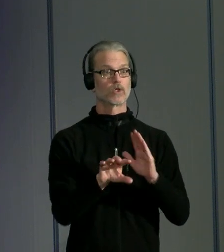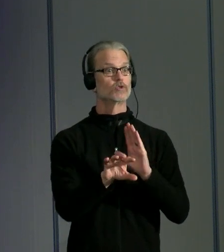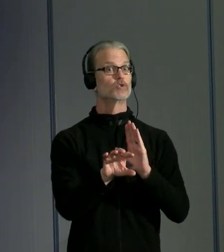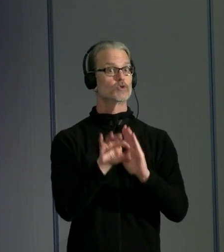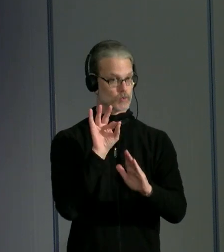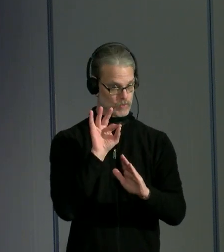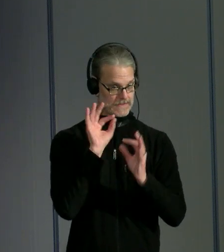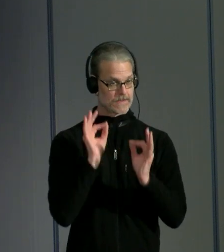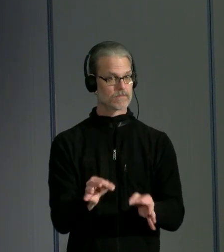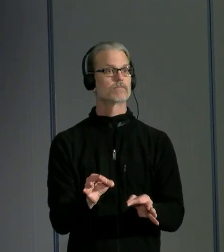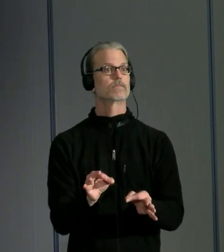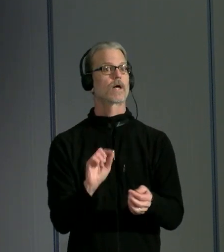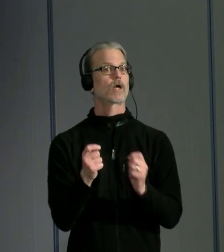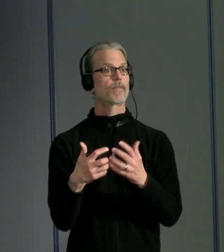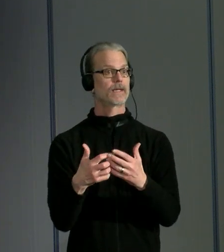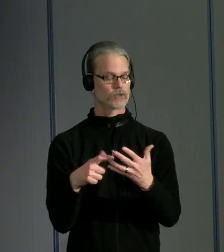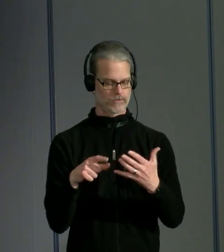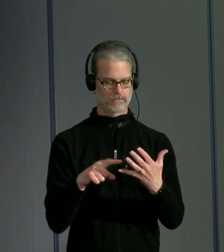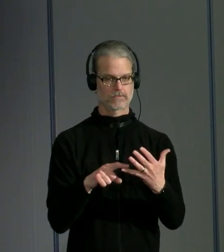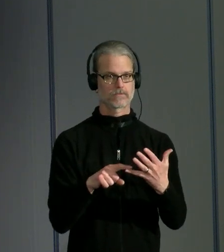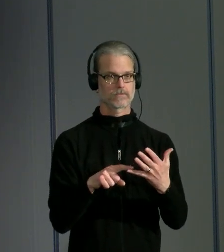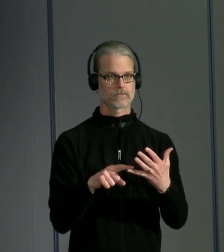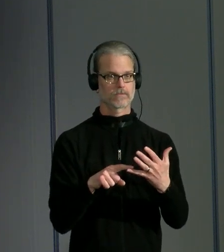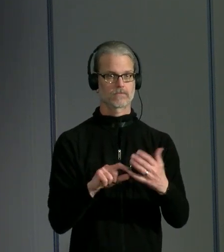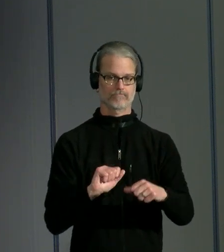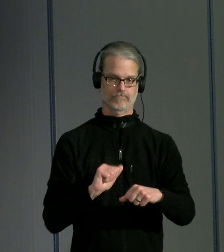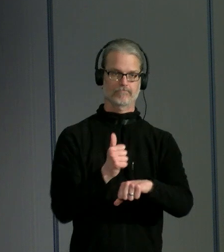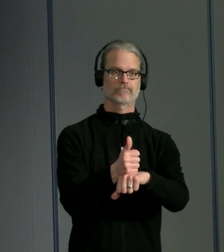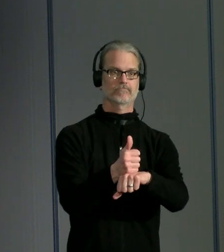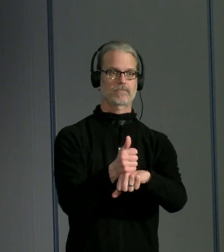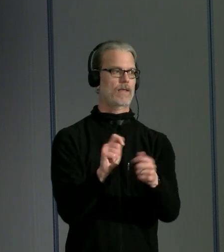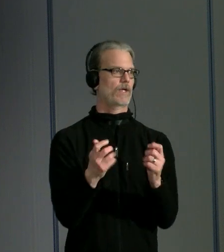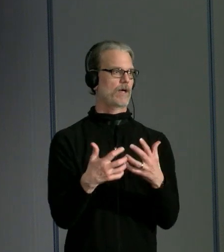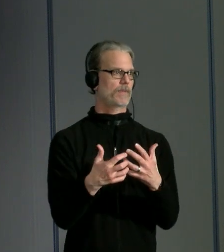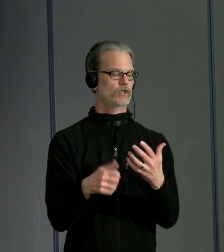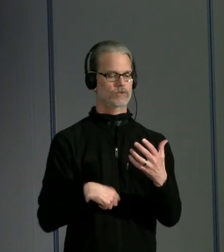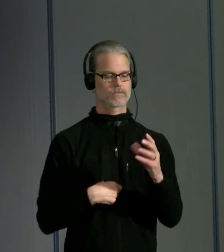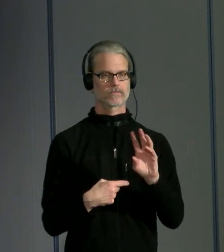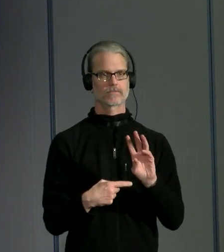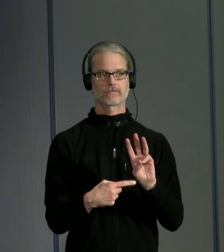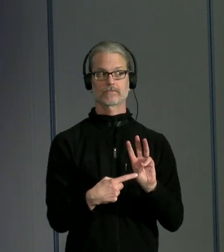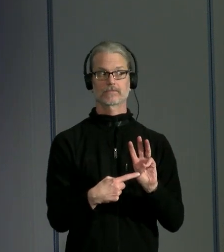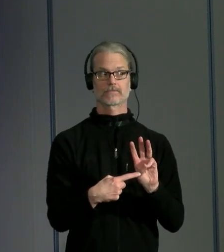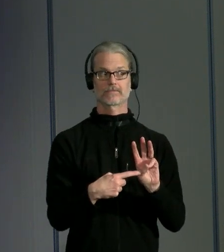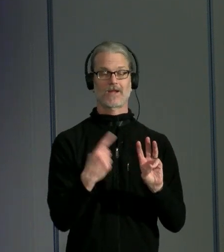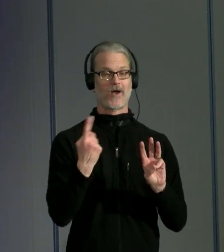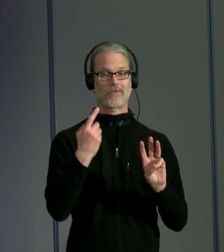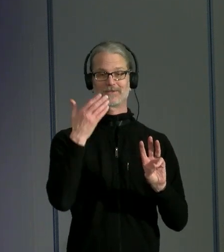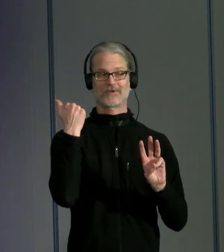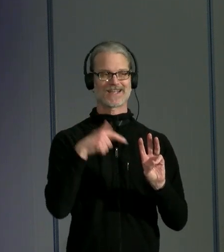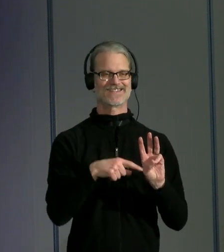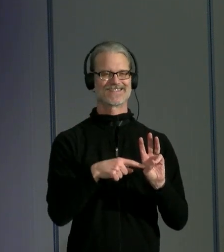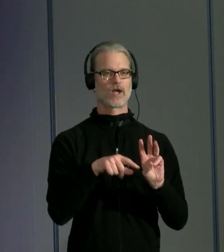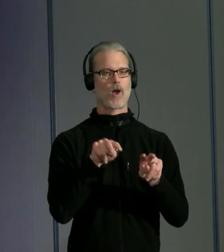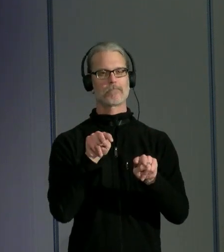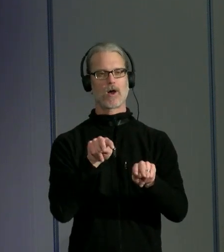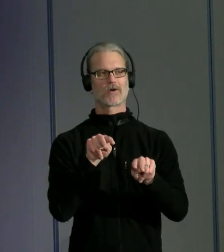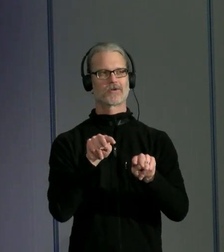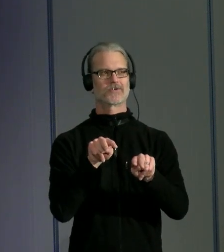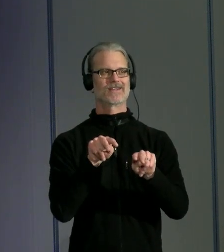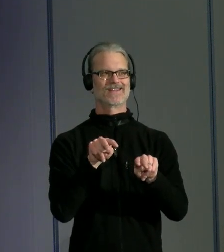an accommodation. Step 5, implementing that accommodation. And then this step is always forgotten, monitoring